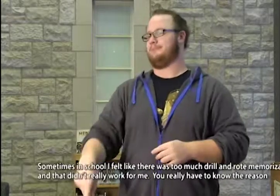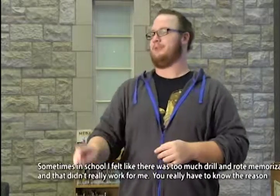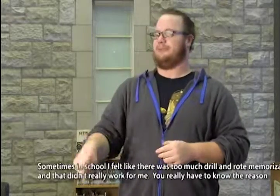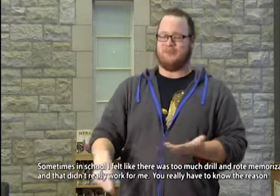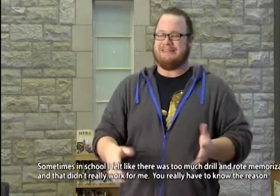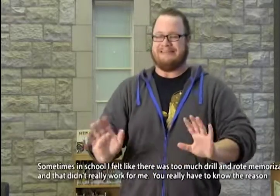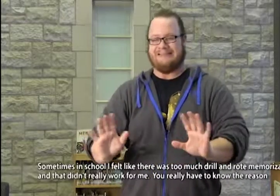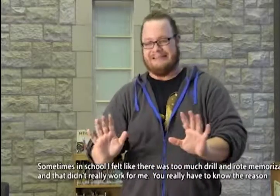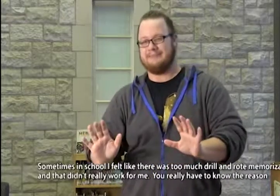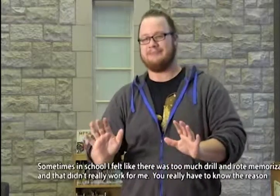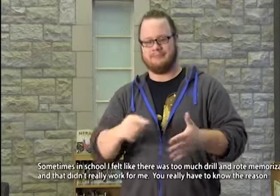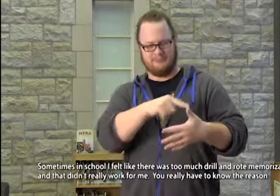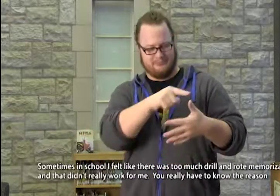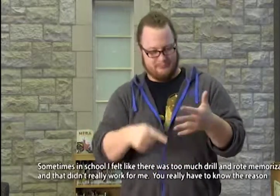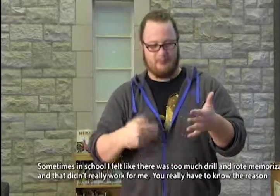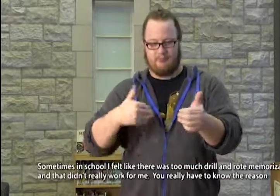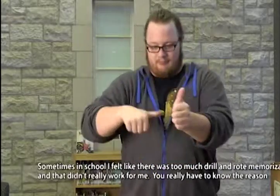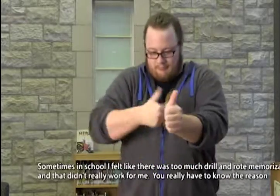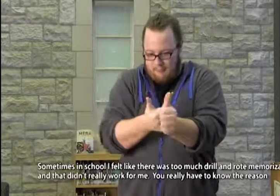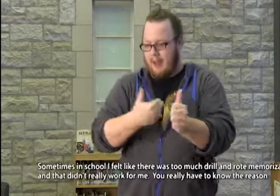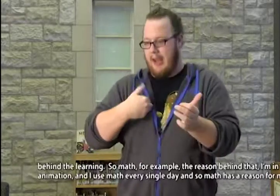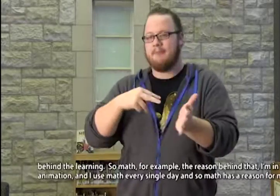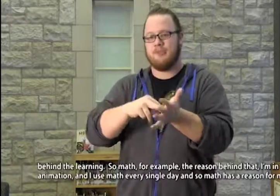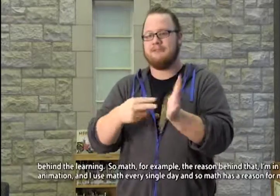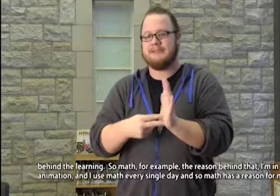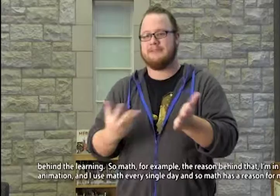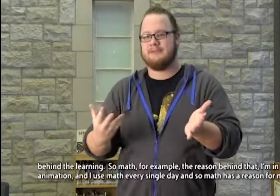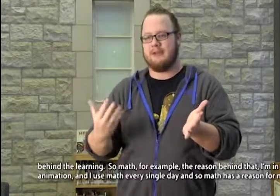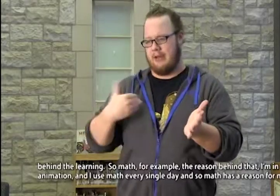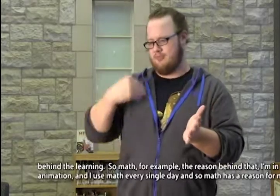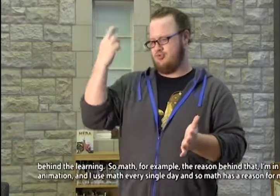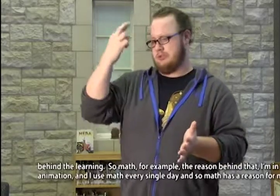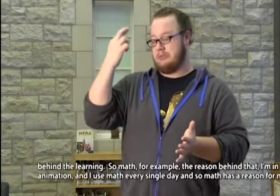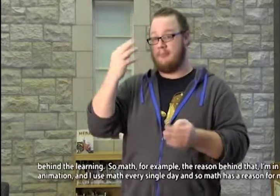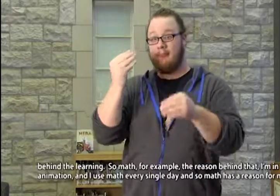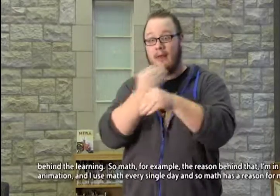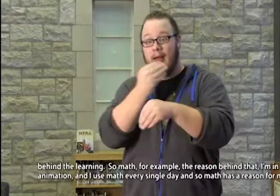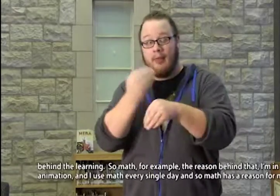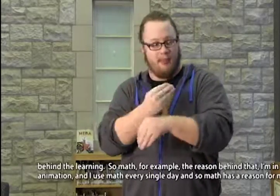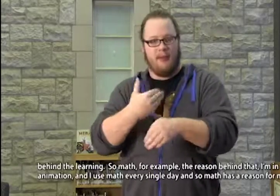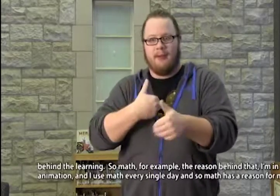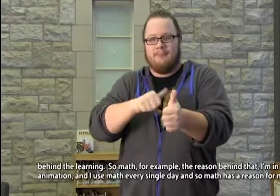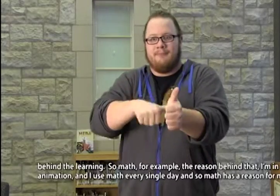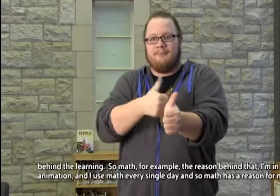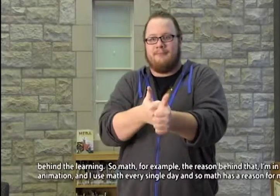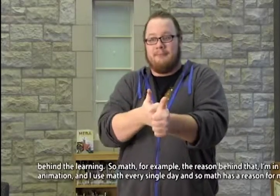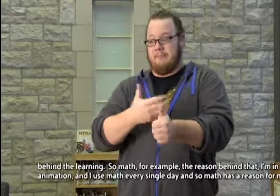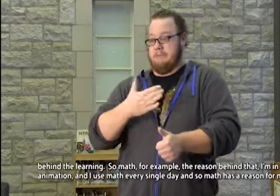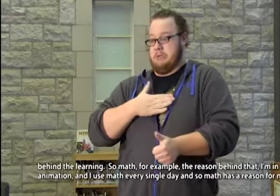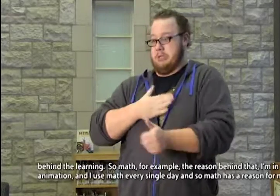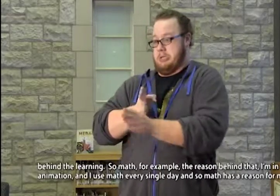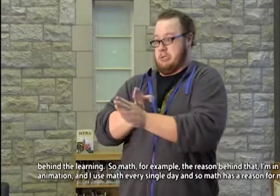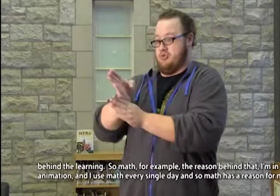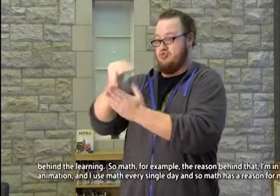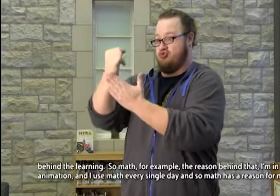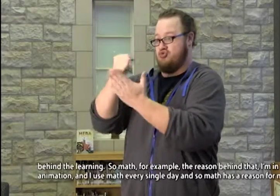me. You really have to know the reason behind the learning. And so math, for example, the reason behind that is